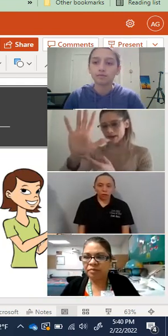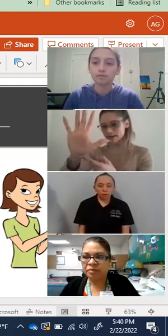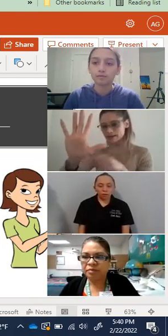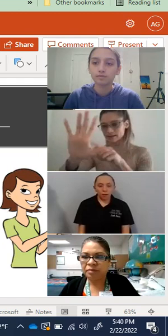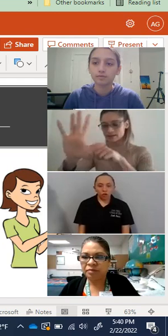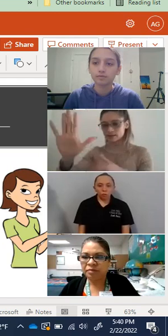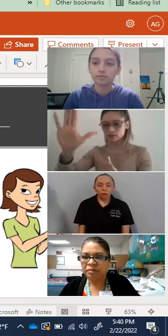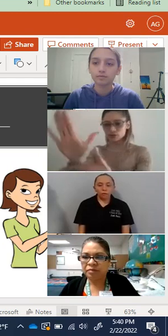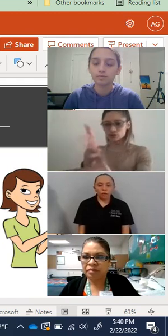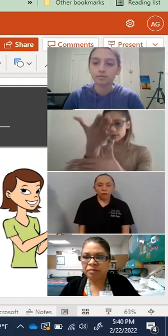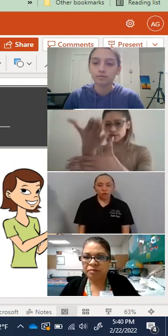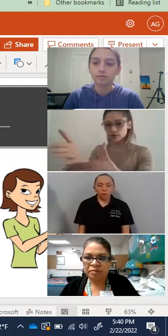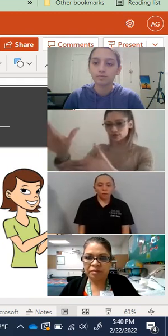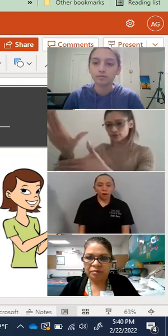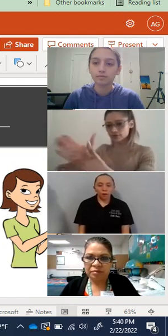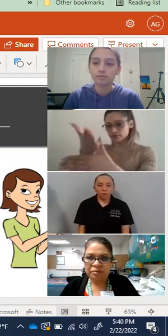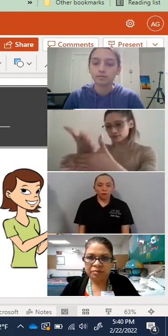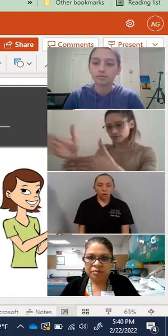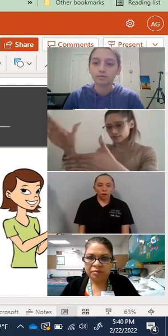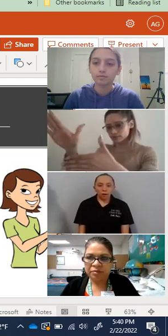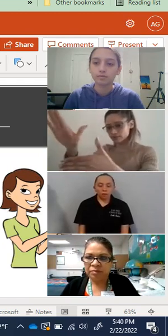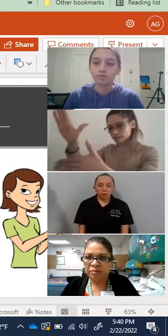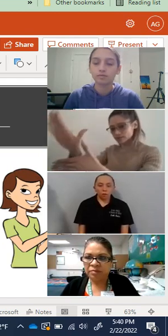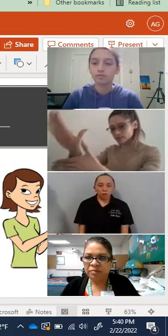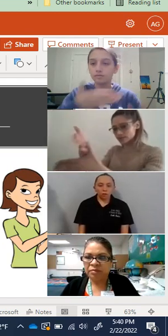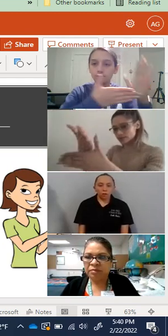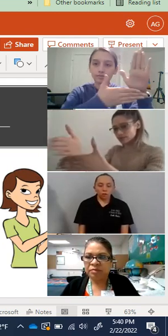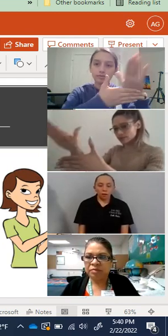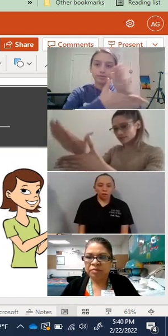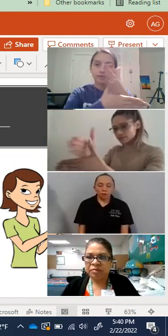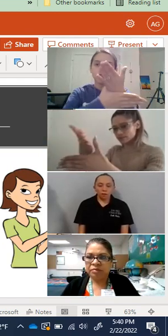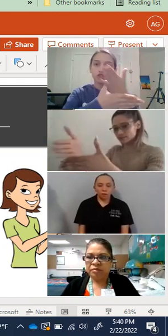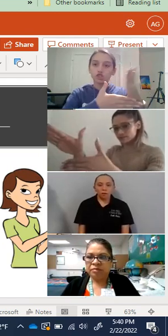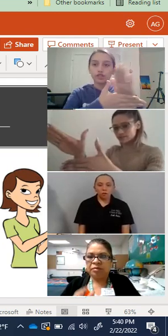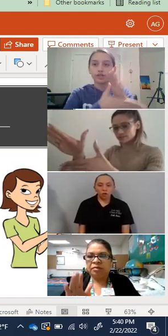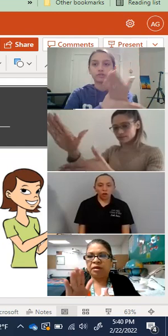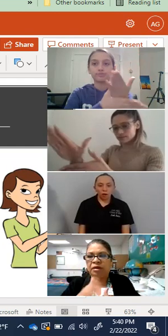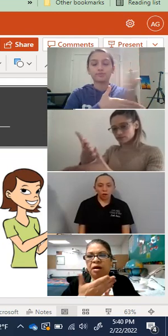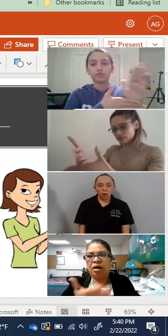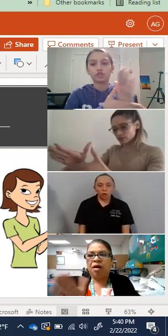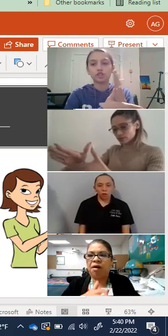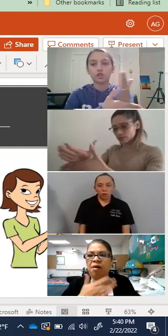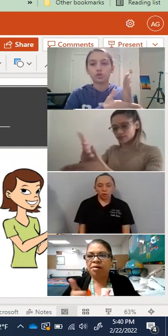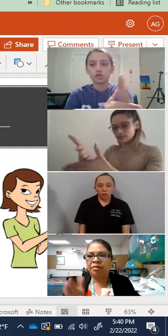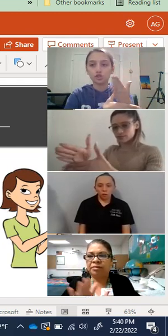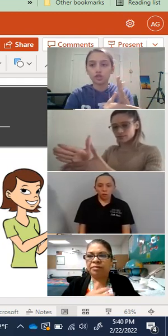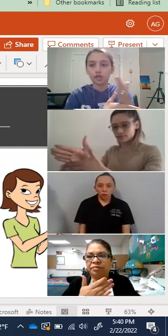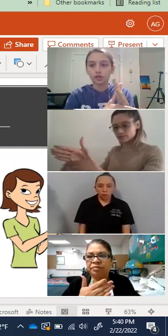So for this handshake, you have the handshake 5, and it swings on your other hand like this. Share.